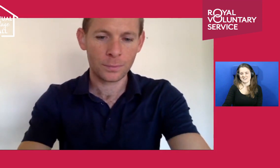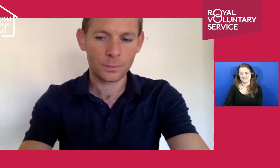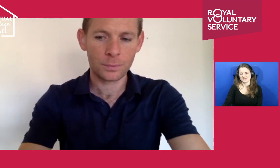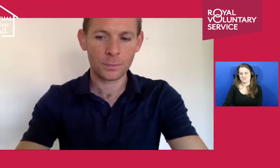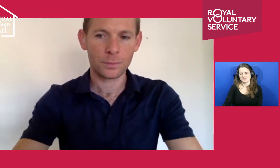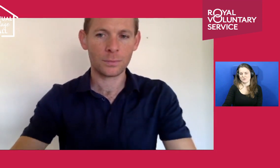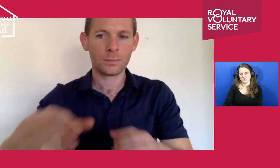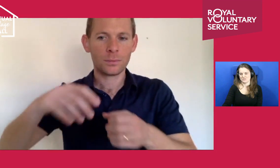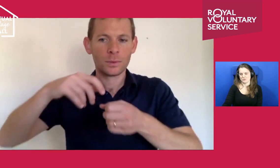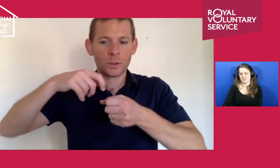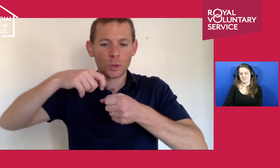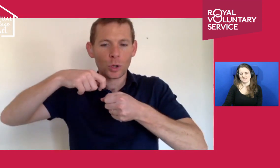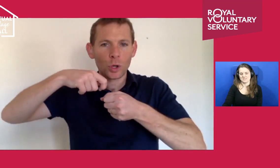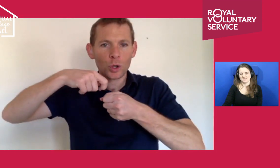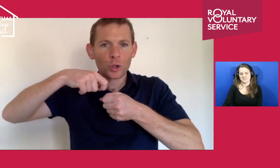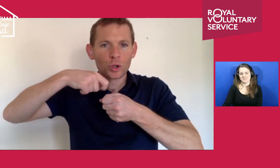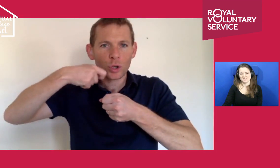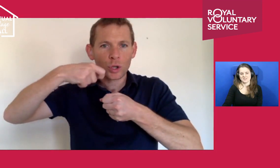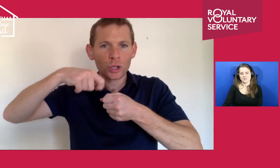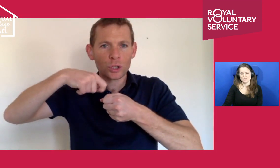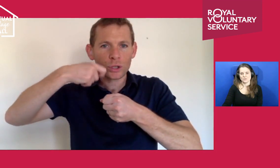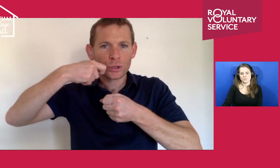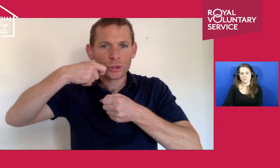Actually, I've got two more for you.